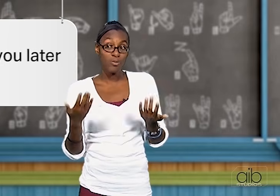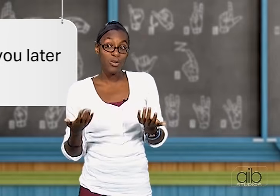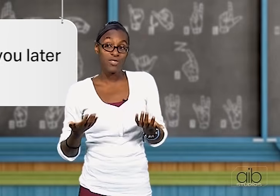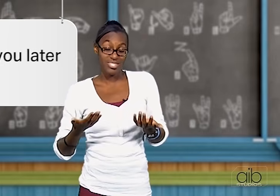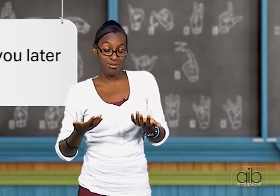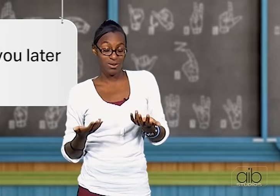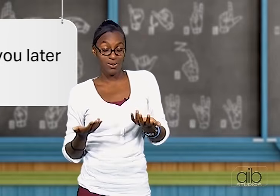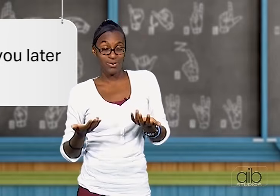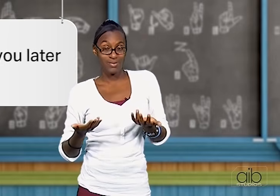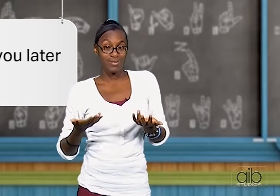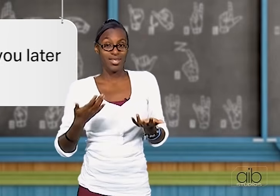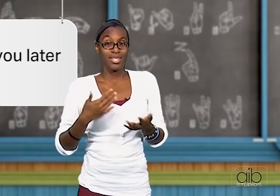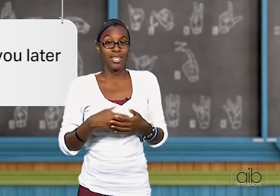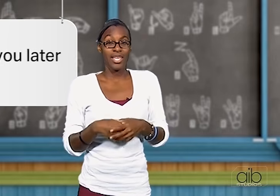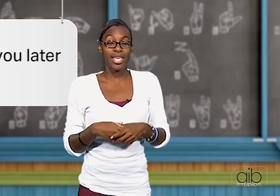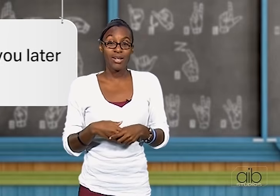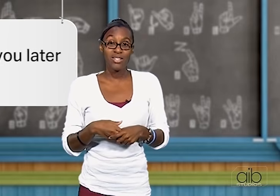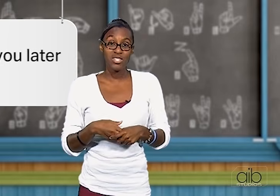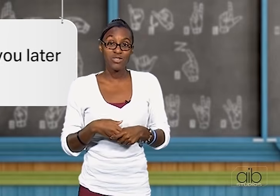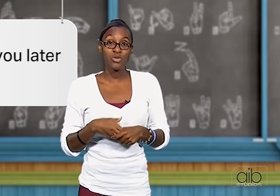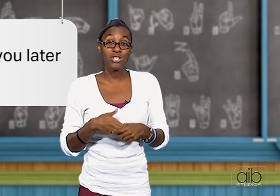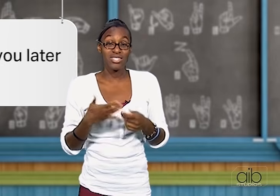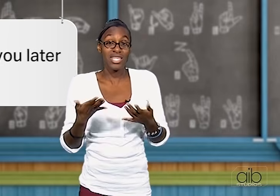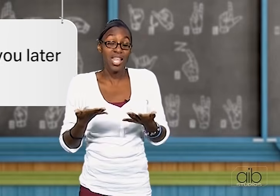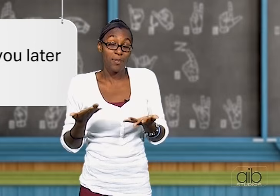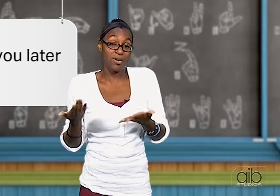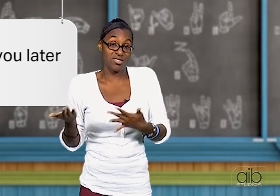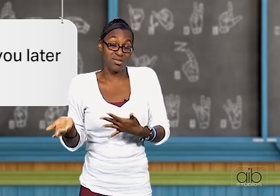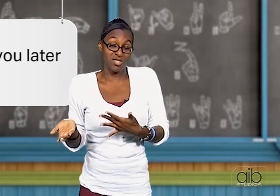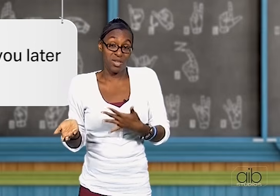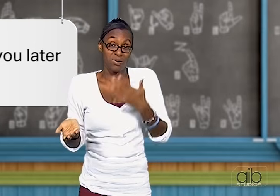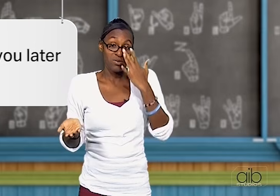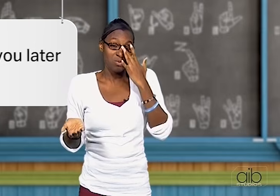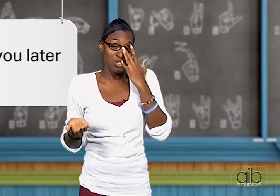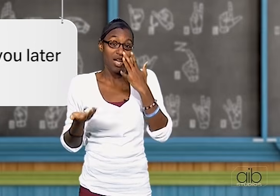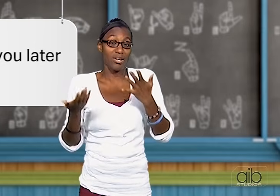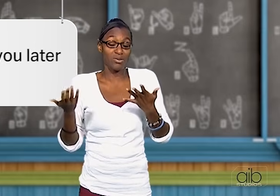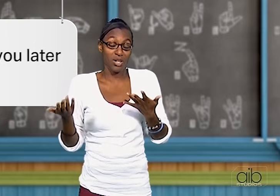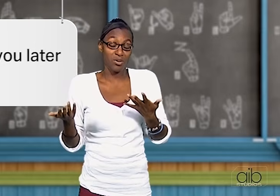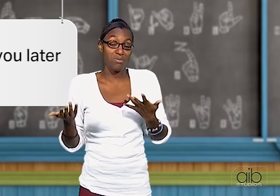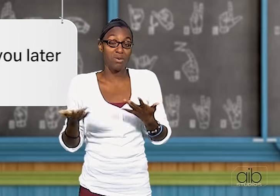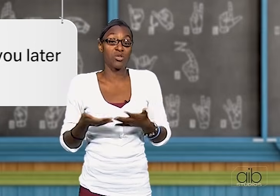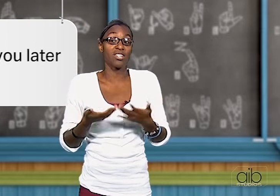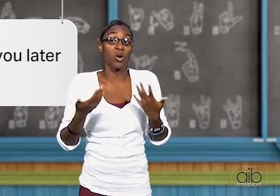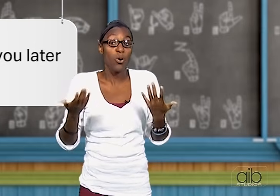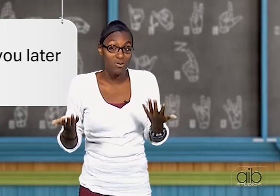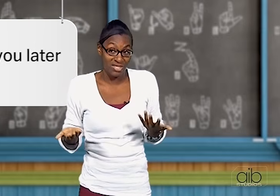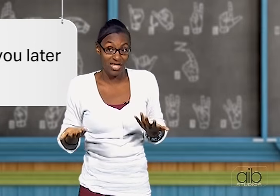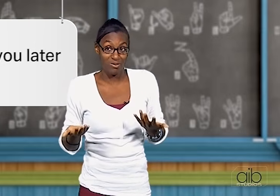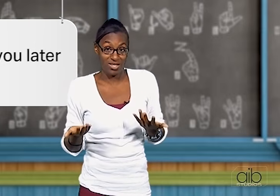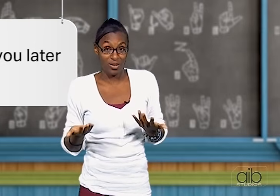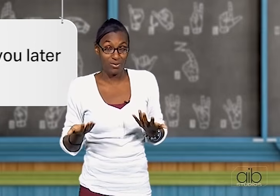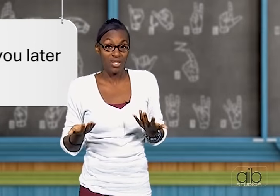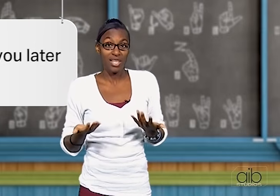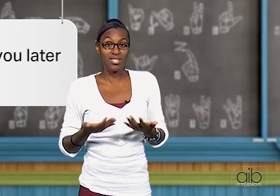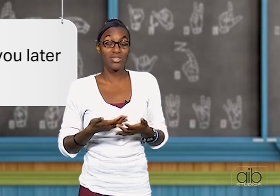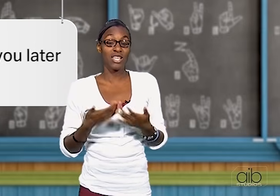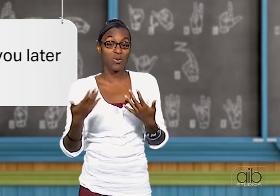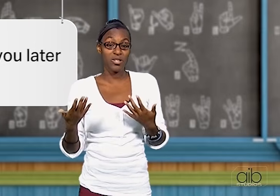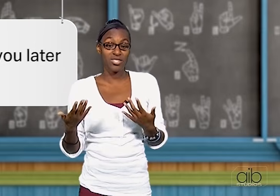both acceptable. And also if you're going to see that person soon, which I don't know, maybe you guys hope to see them soon. And so that's why you're